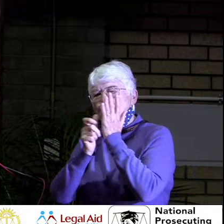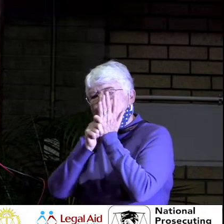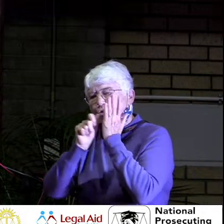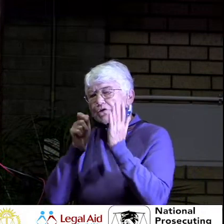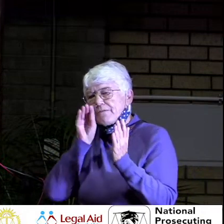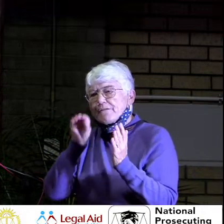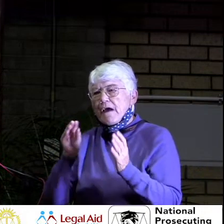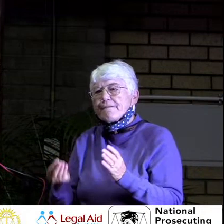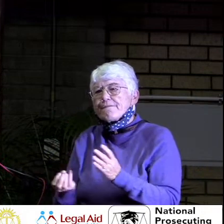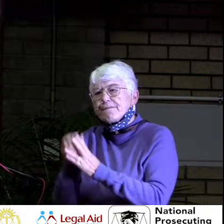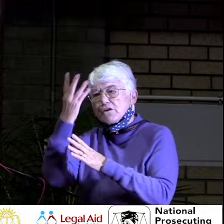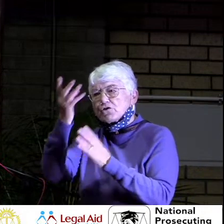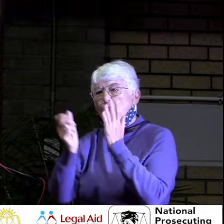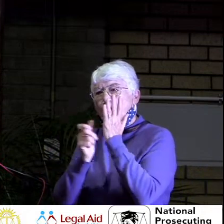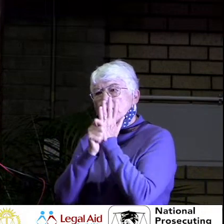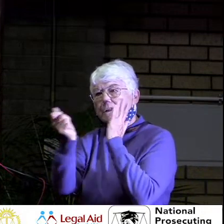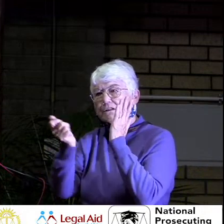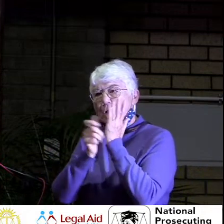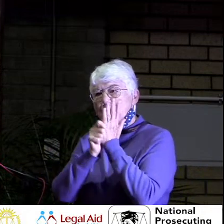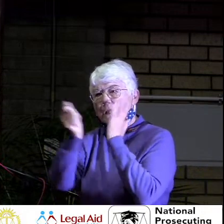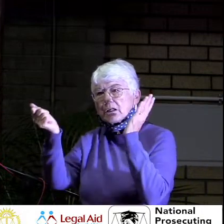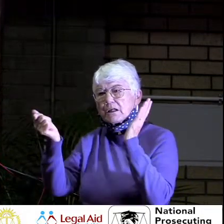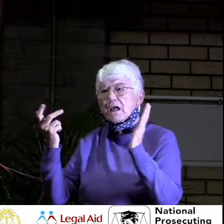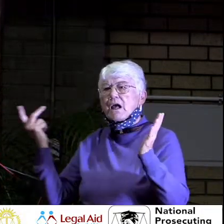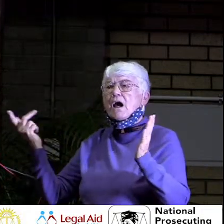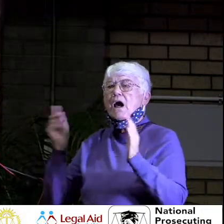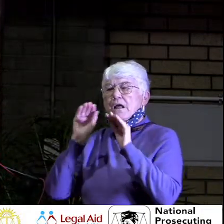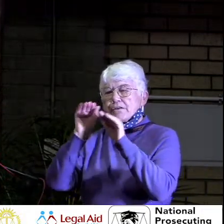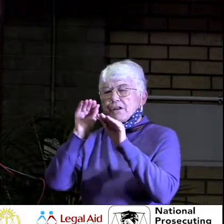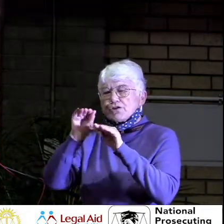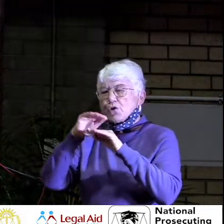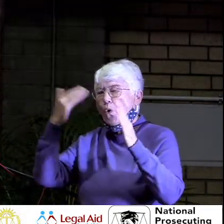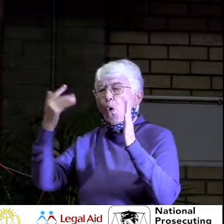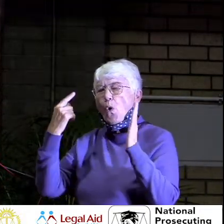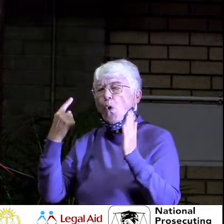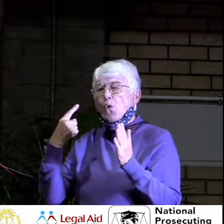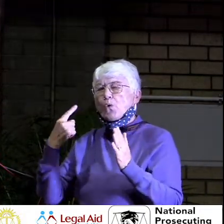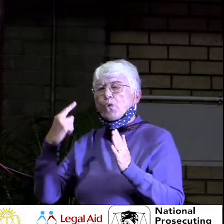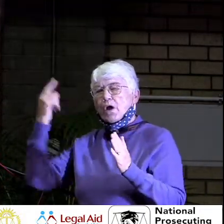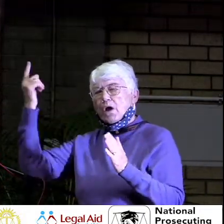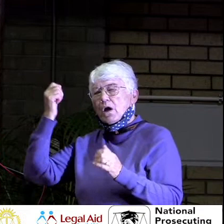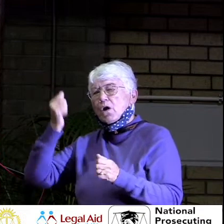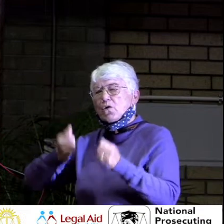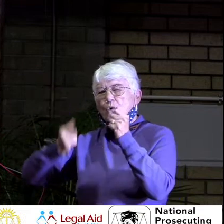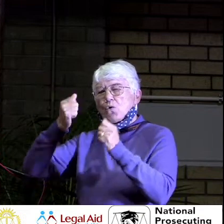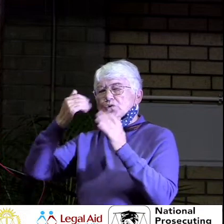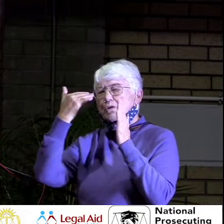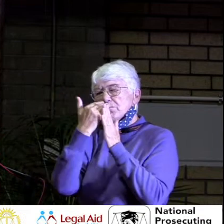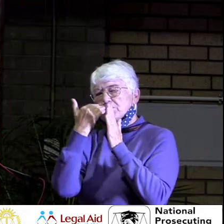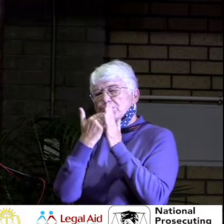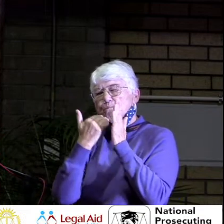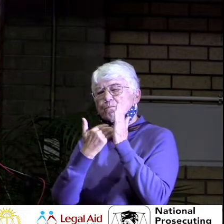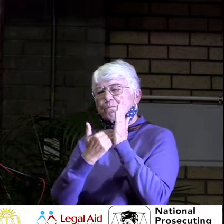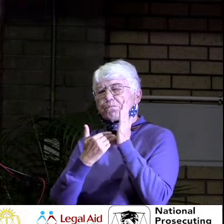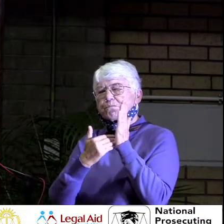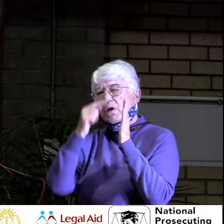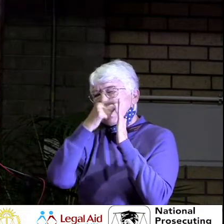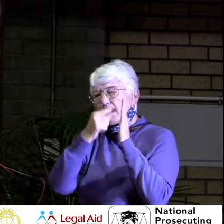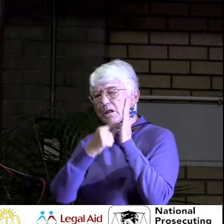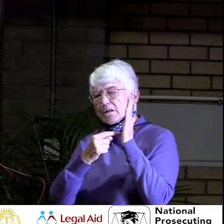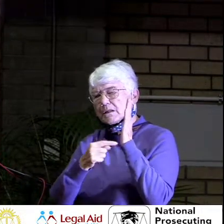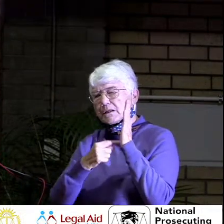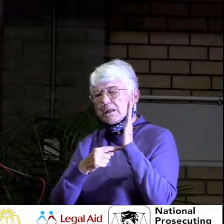training, support in preparation of court procedures, programs focused on